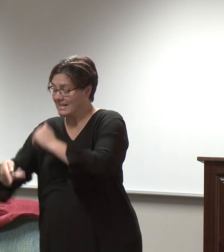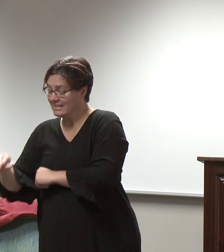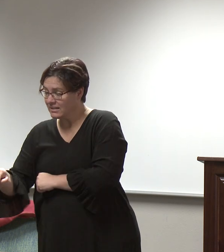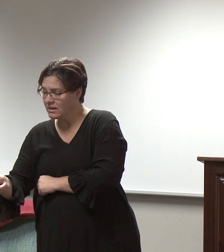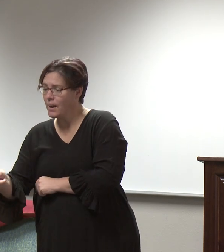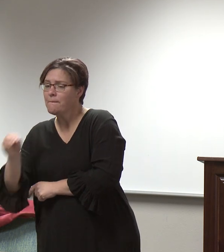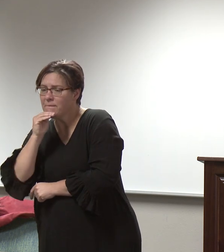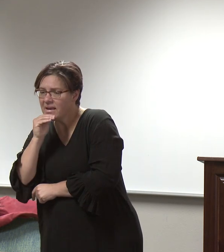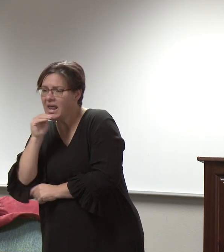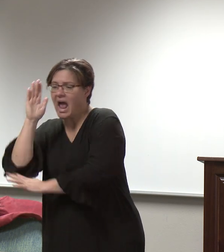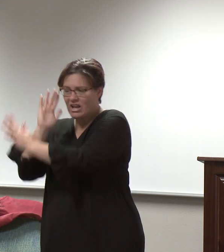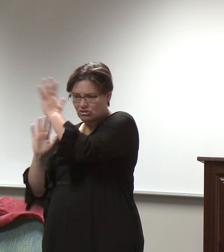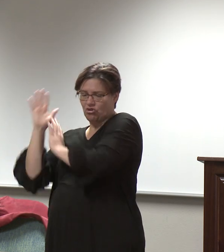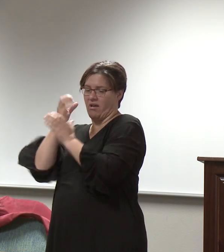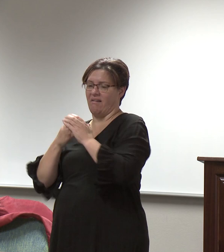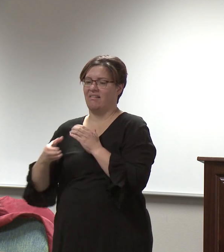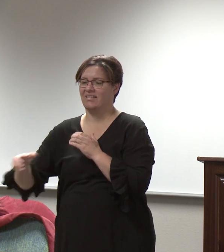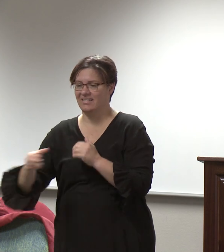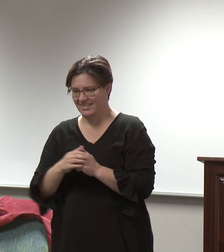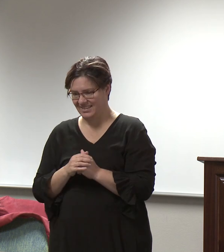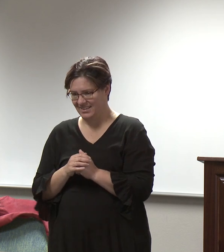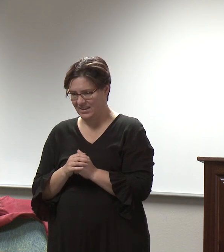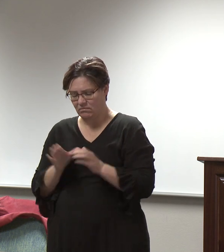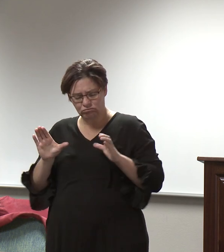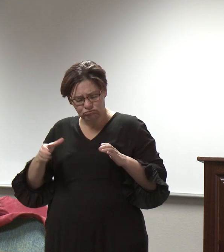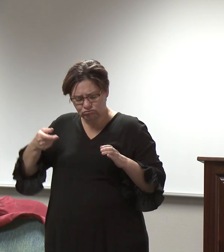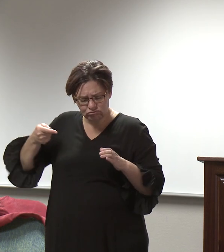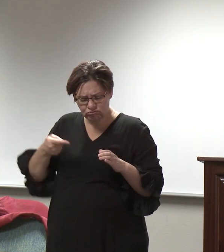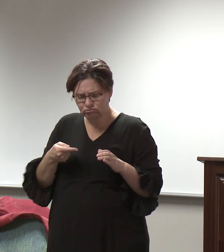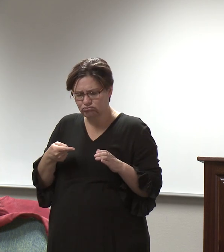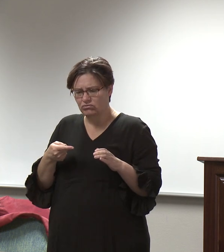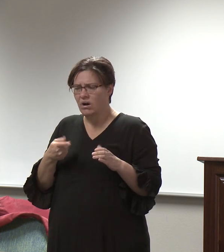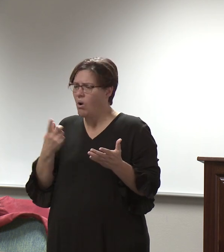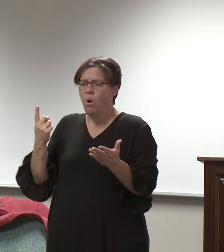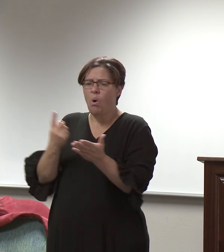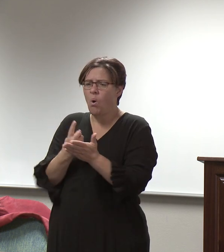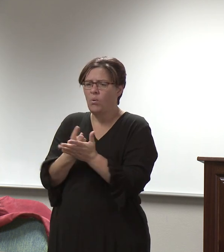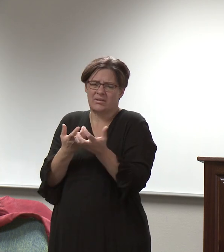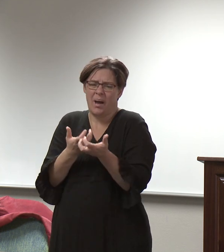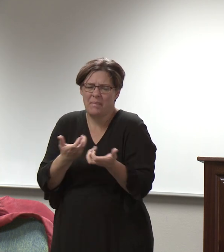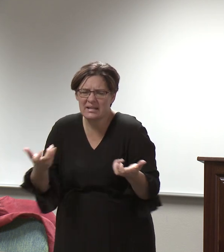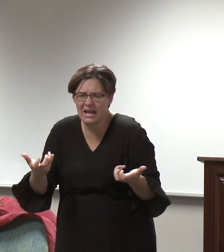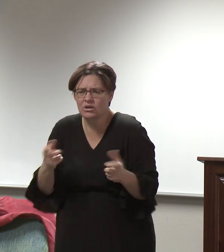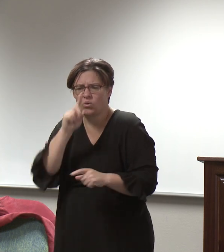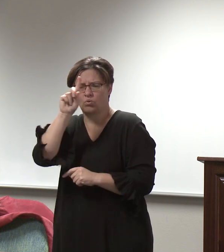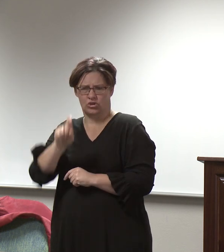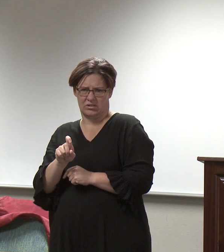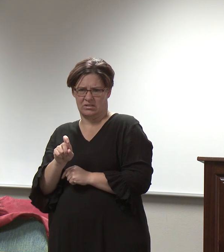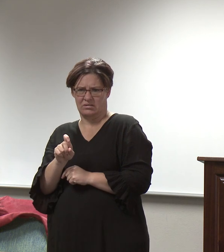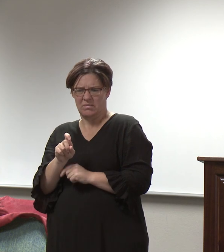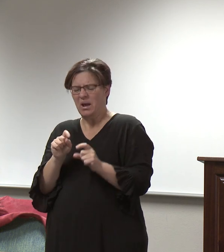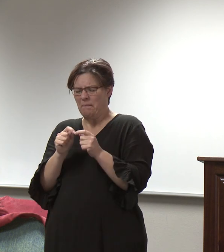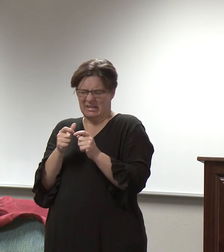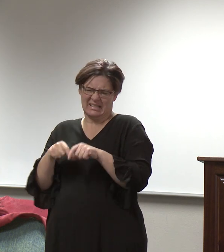historical colonialism. That is to say, colonialism, you know, we have always the apartheid question, which is a different